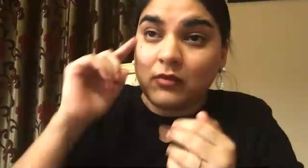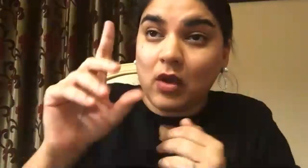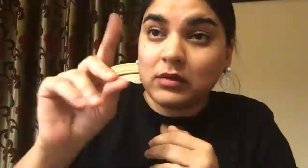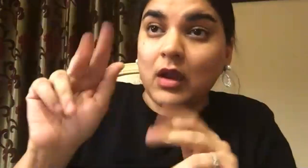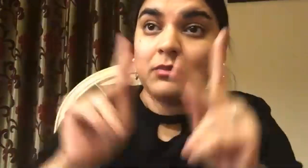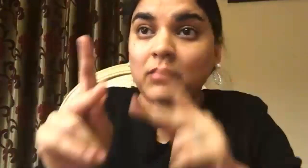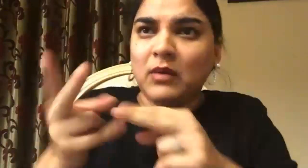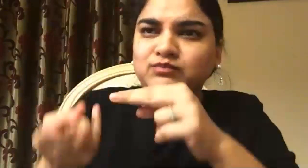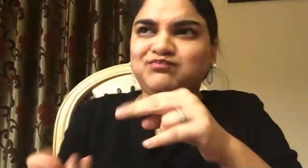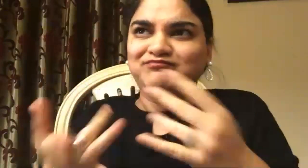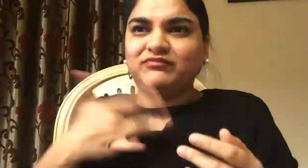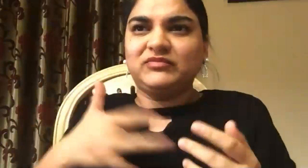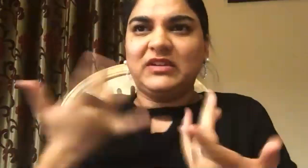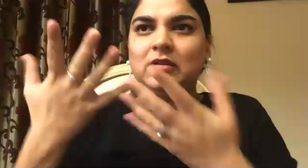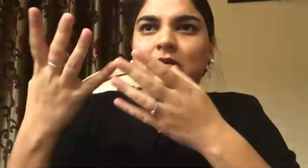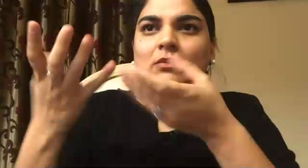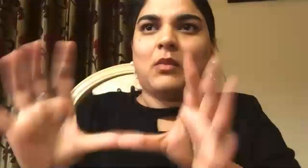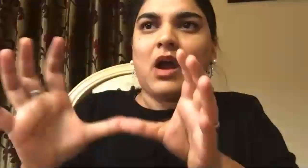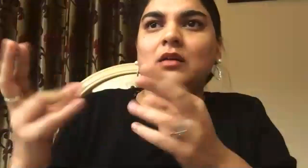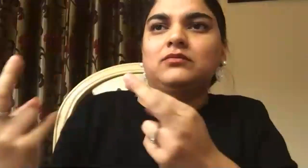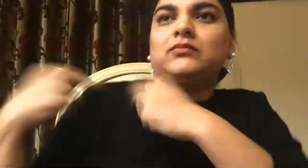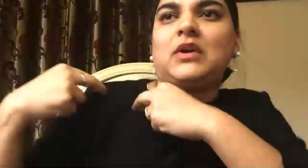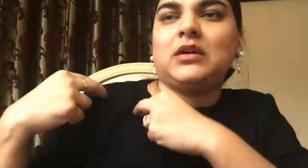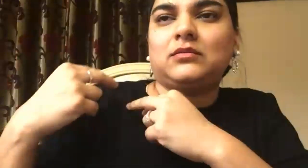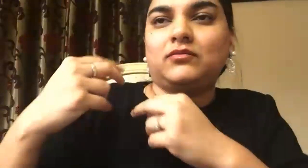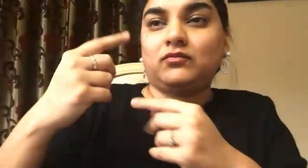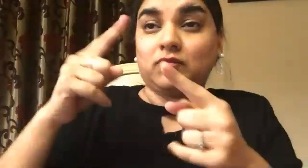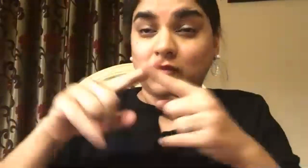money, they don't have services. There's not enough services. So,